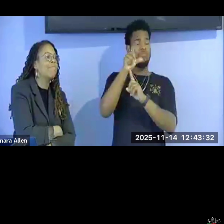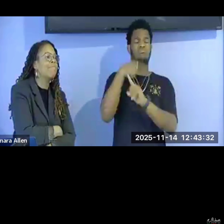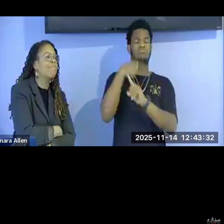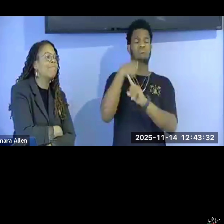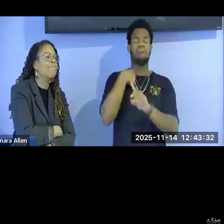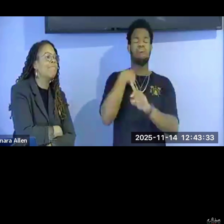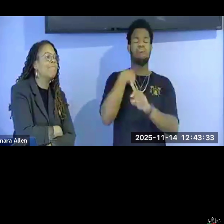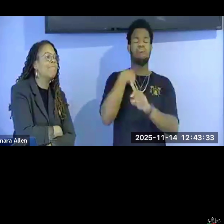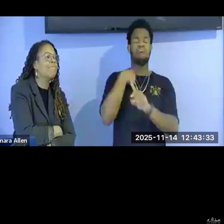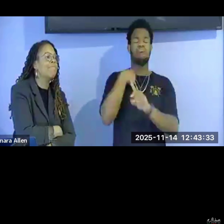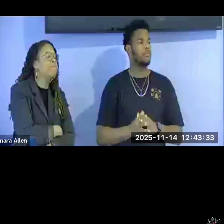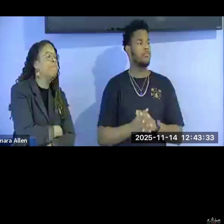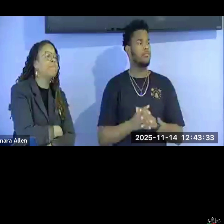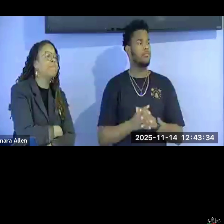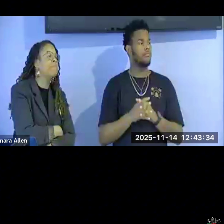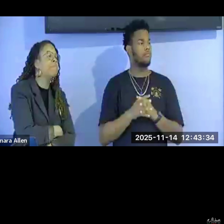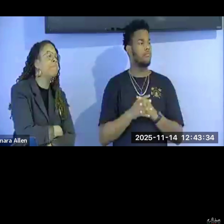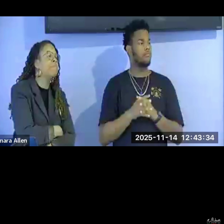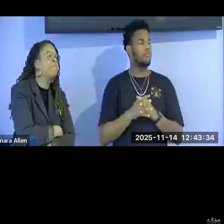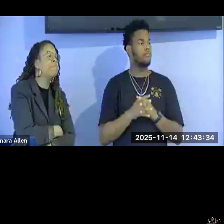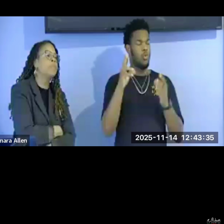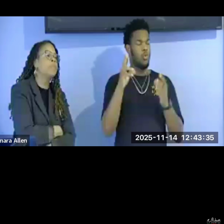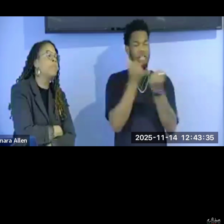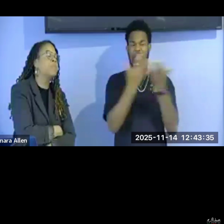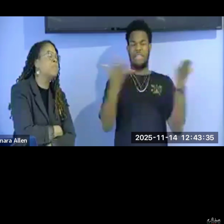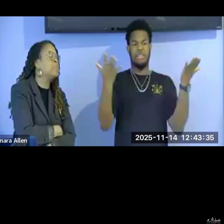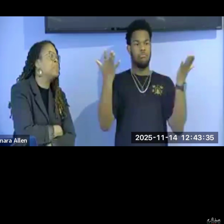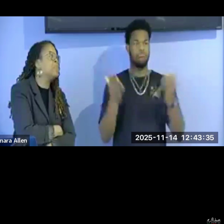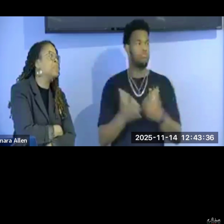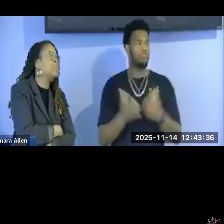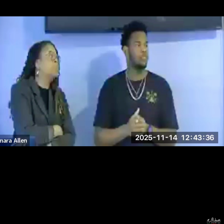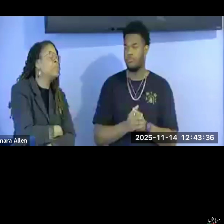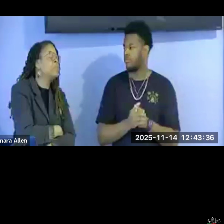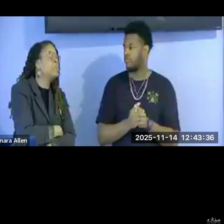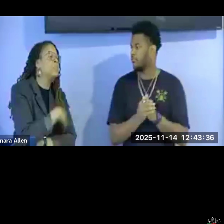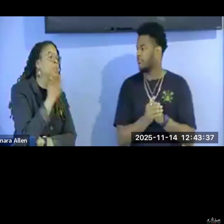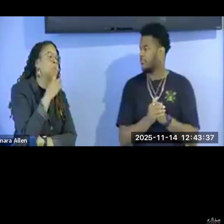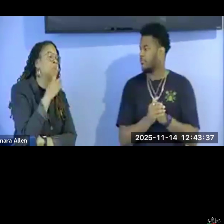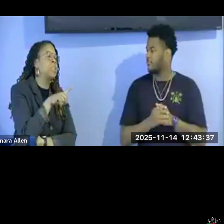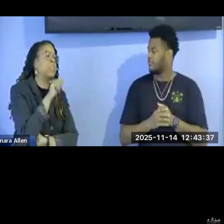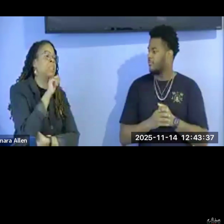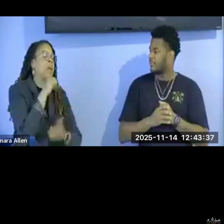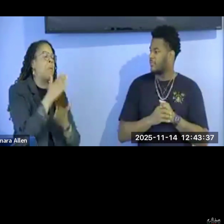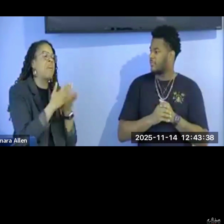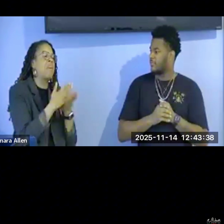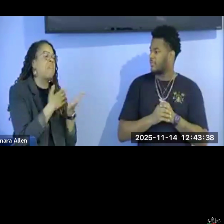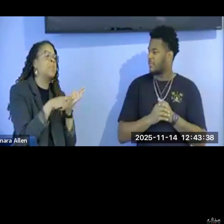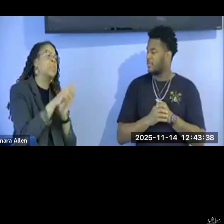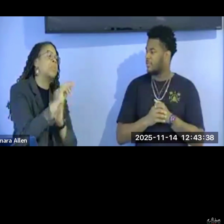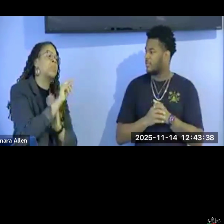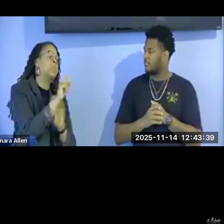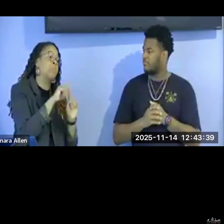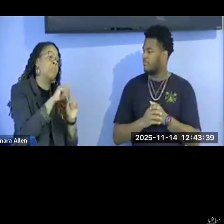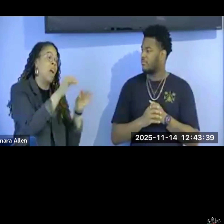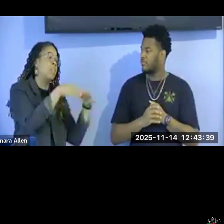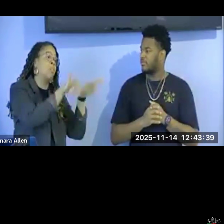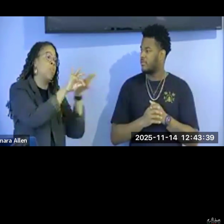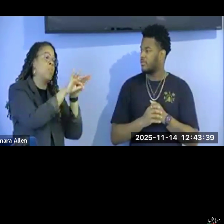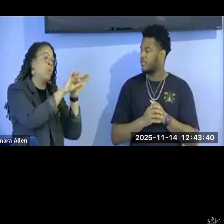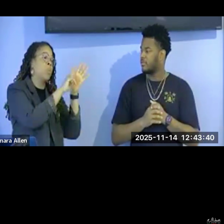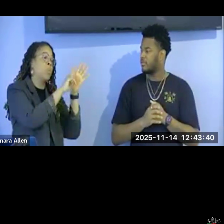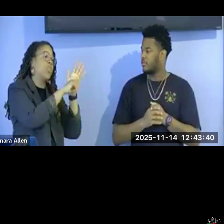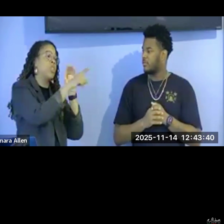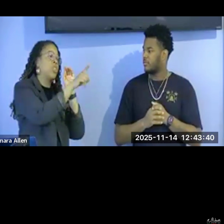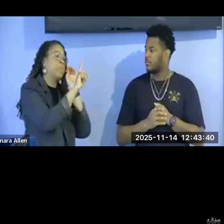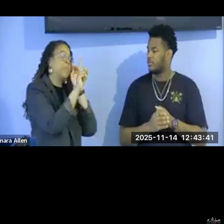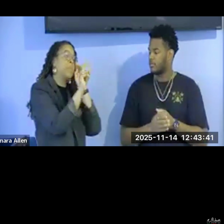I'm wondering from your participants, did they experience deprivation of Black ASL or any type of deprivation?